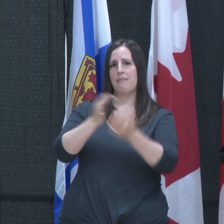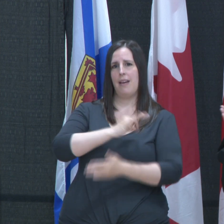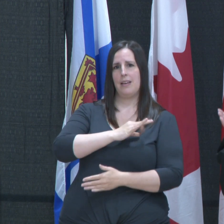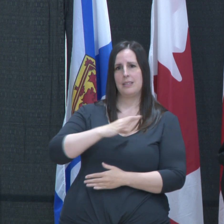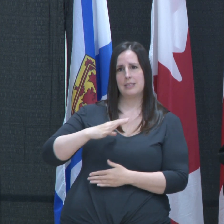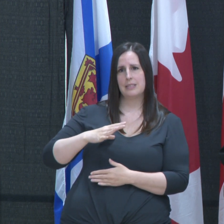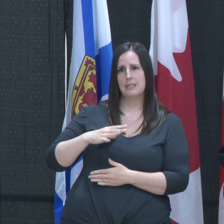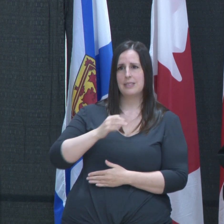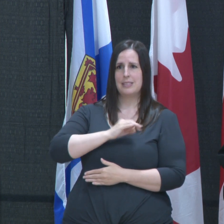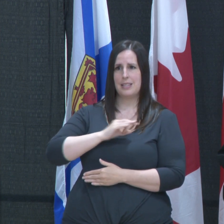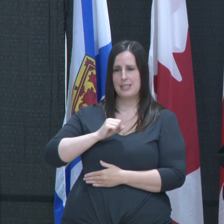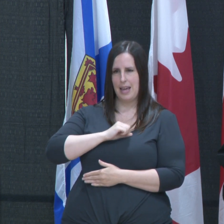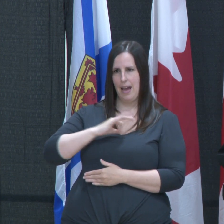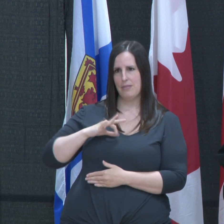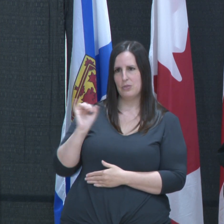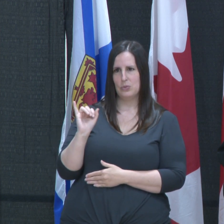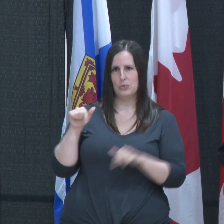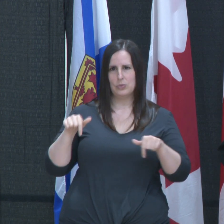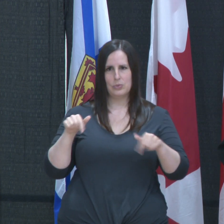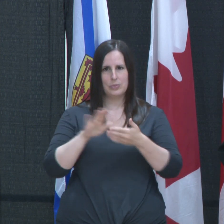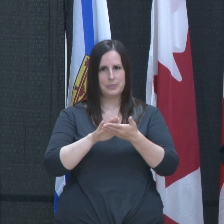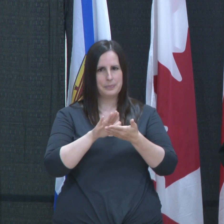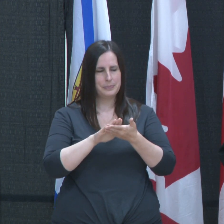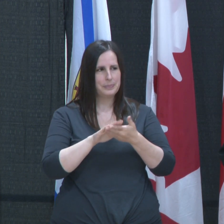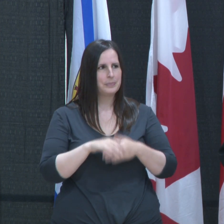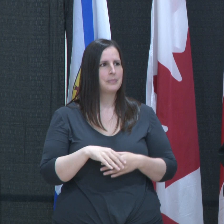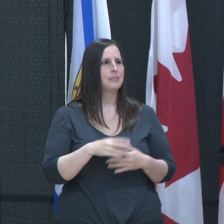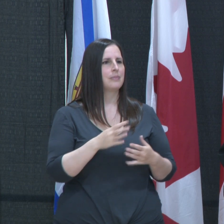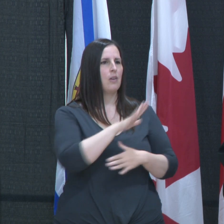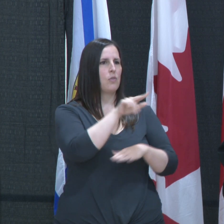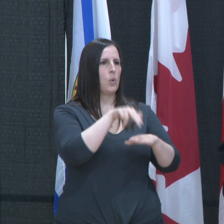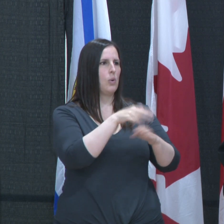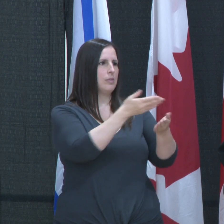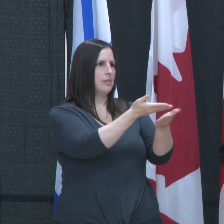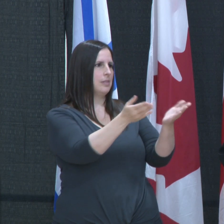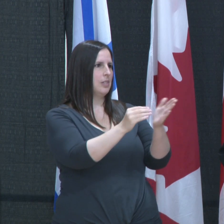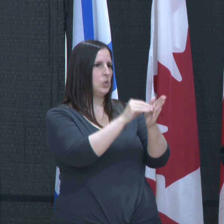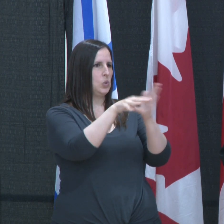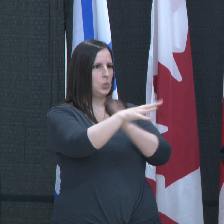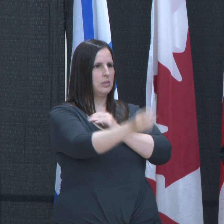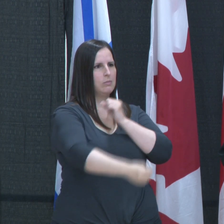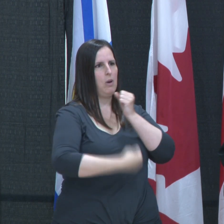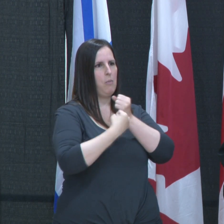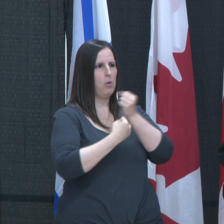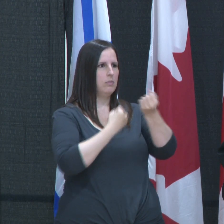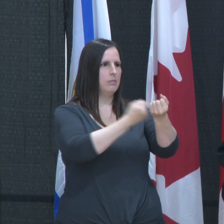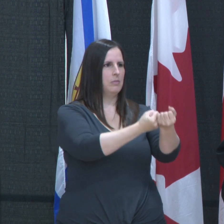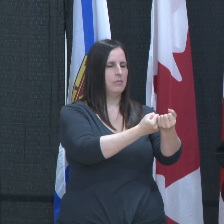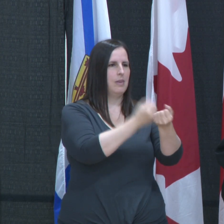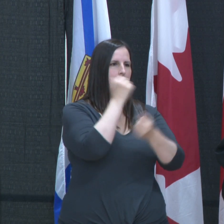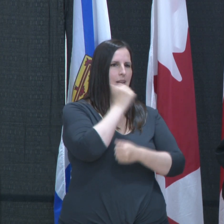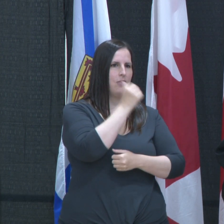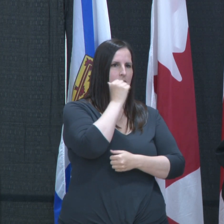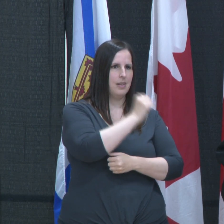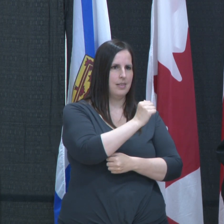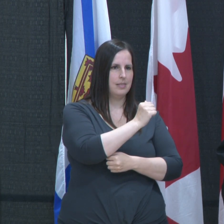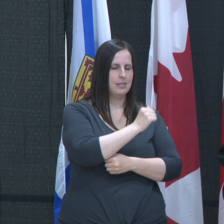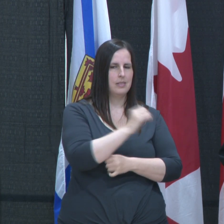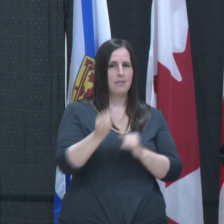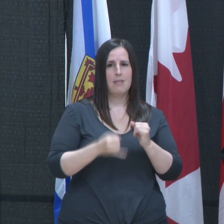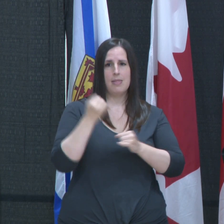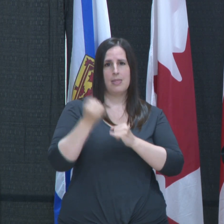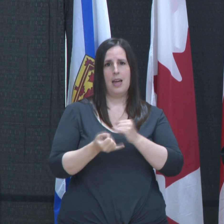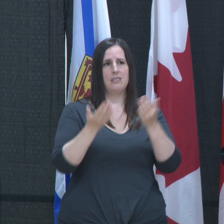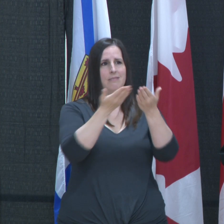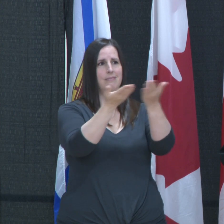here, and the staff at Kingstec, and of course, the fellow students for the support we show each other every day. And lastly,